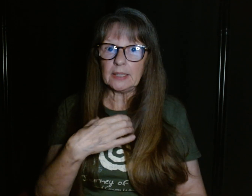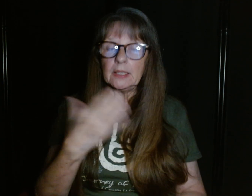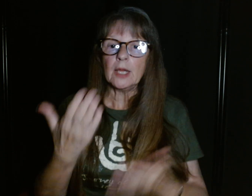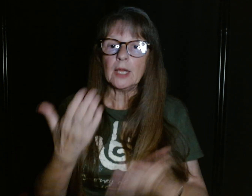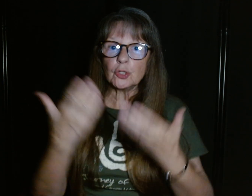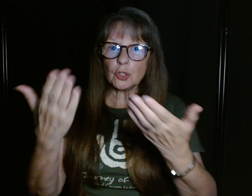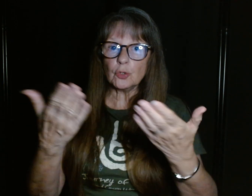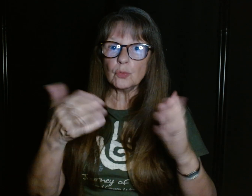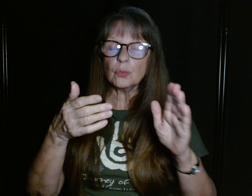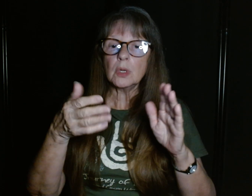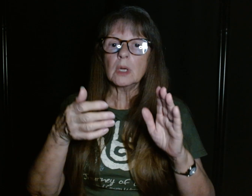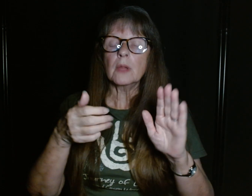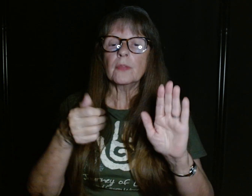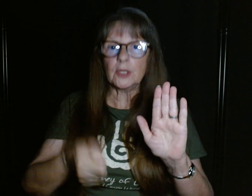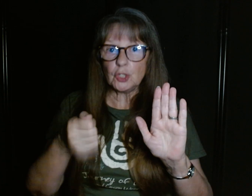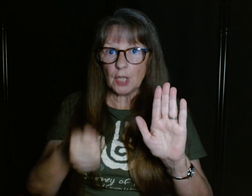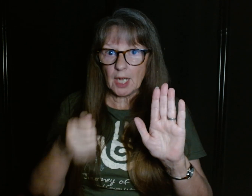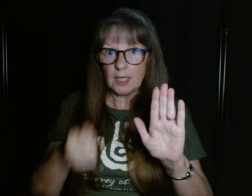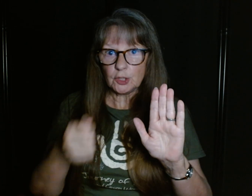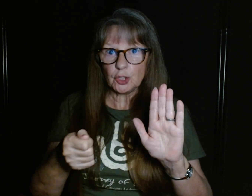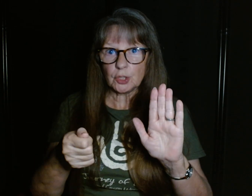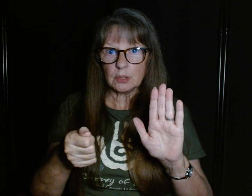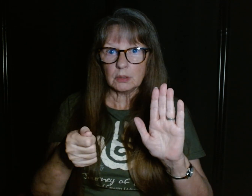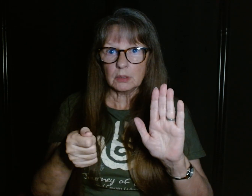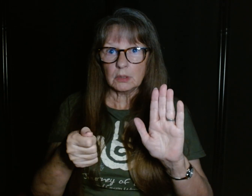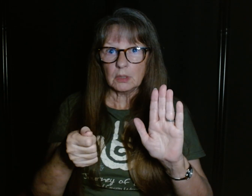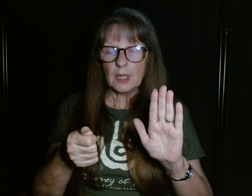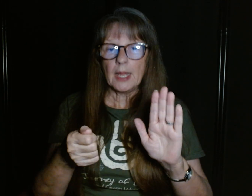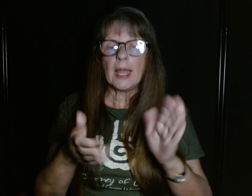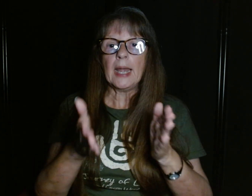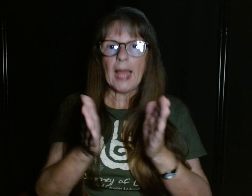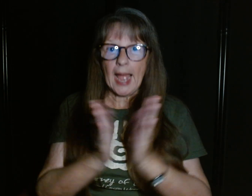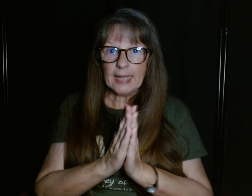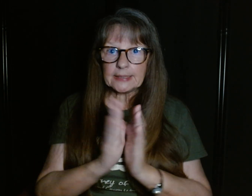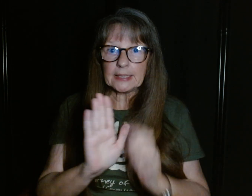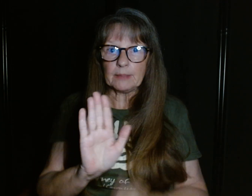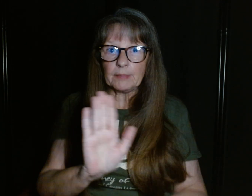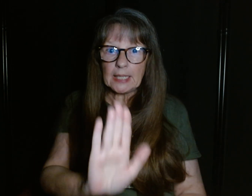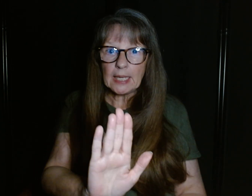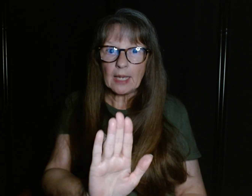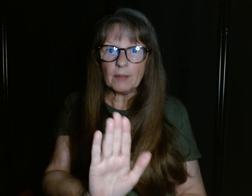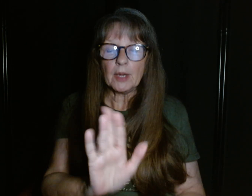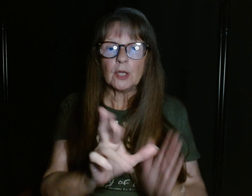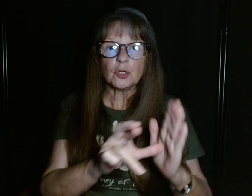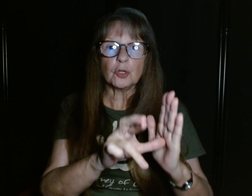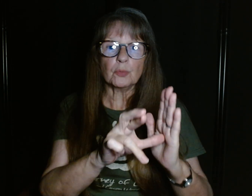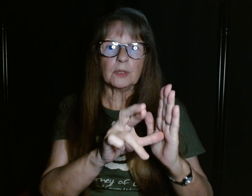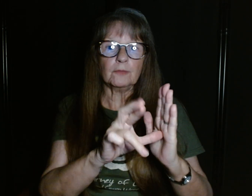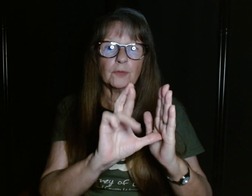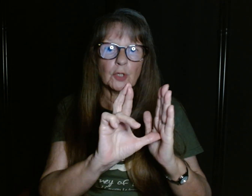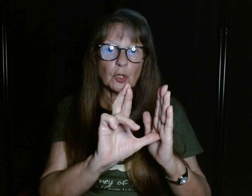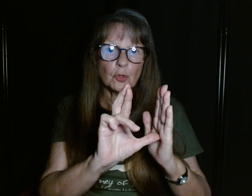appealing to the judge and asking him to